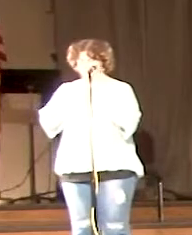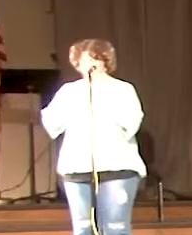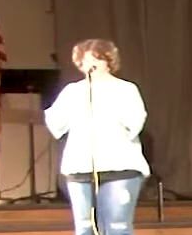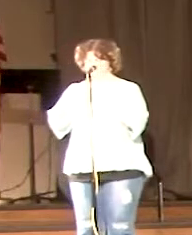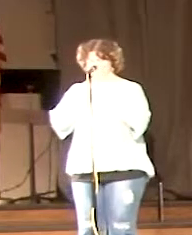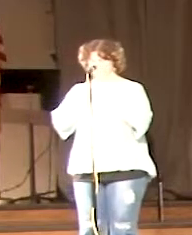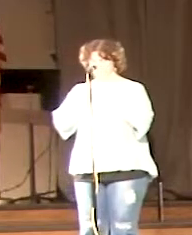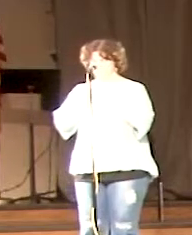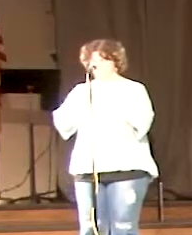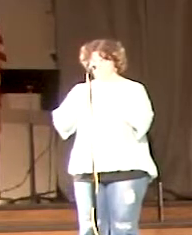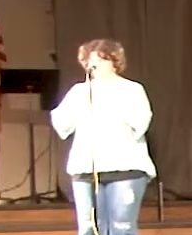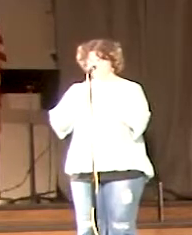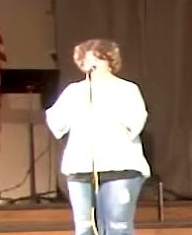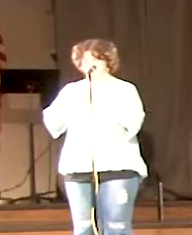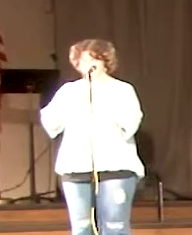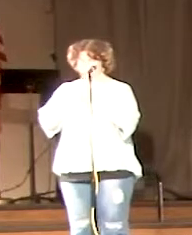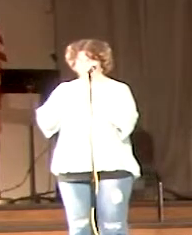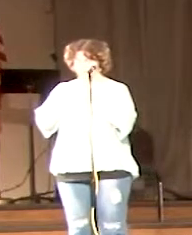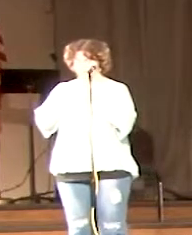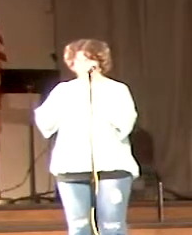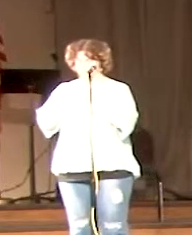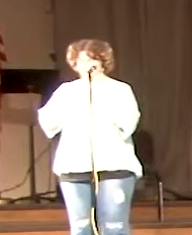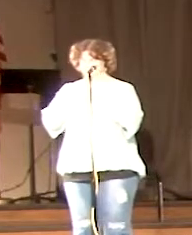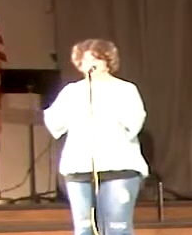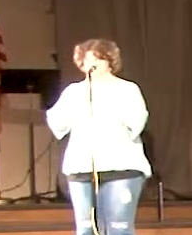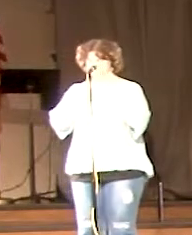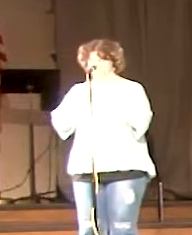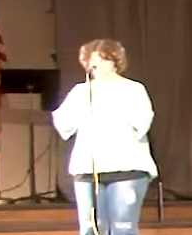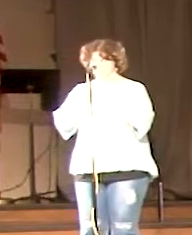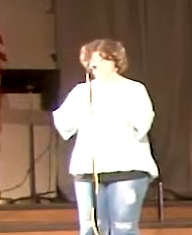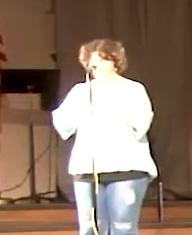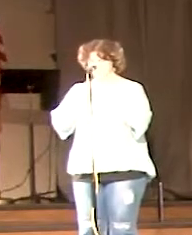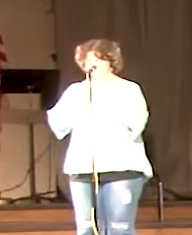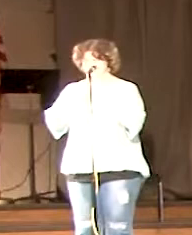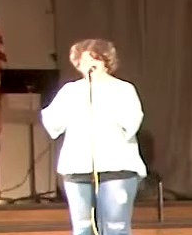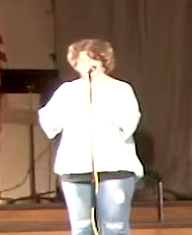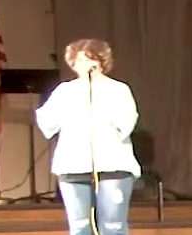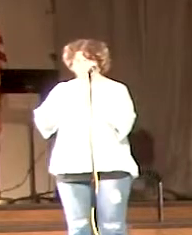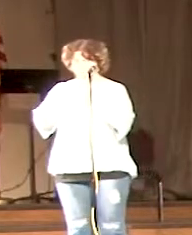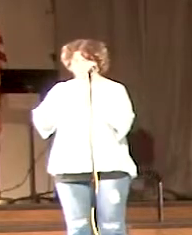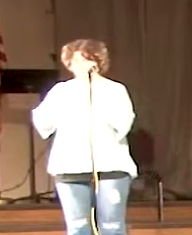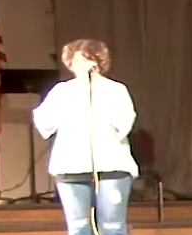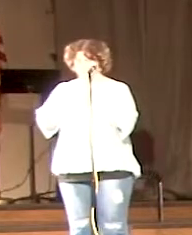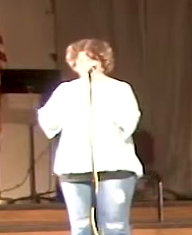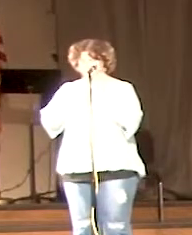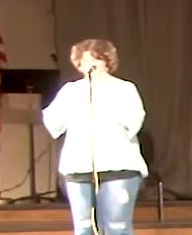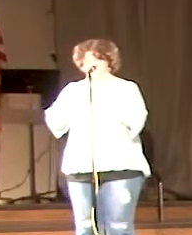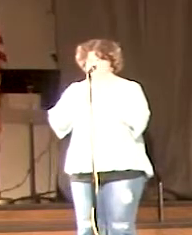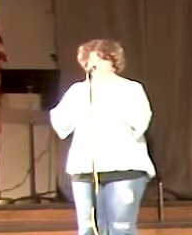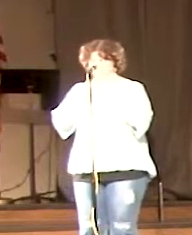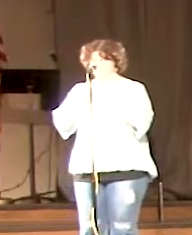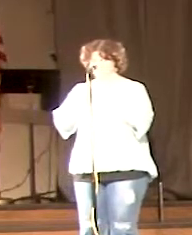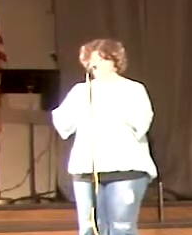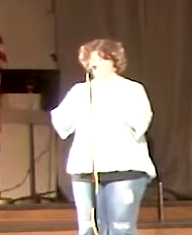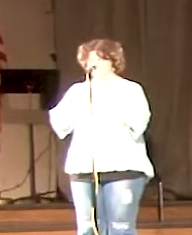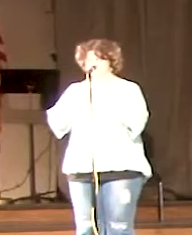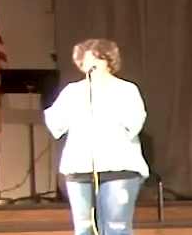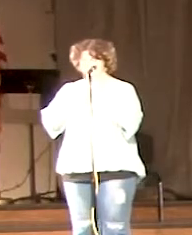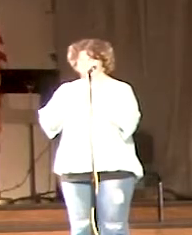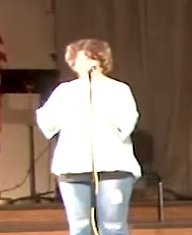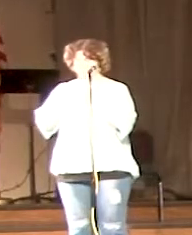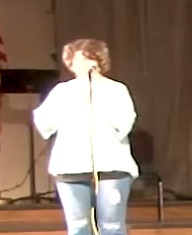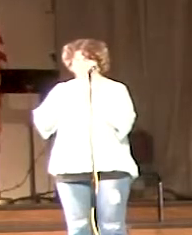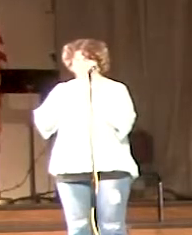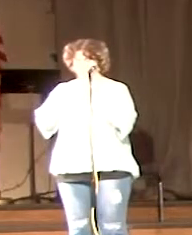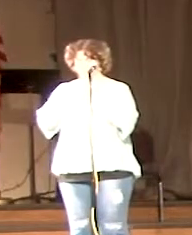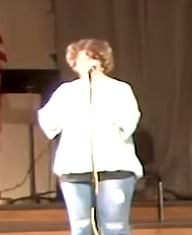But also says the capstone will be brought out with shouts of grace to it. There's so much in there, and I just want to refer